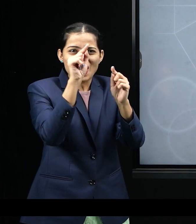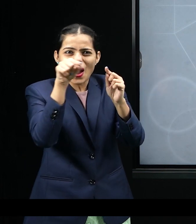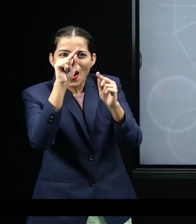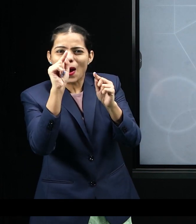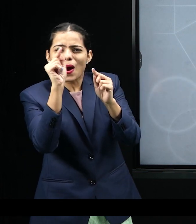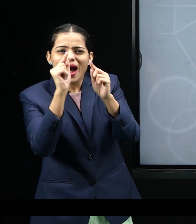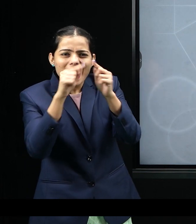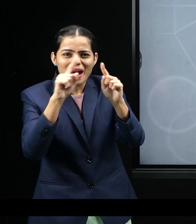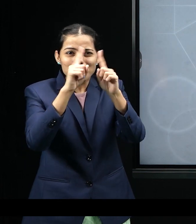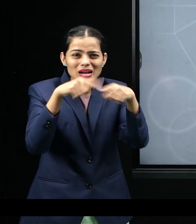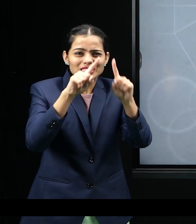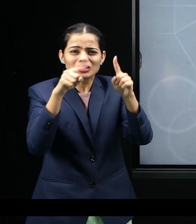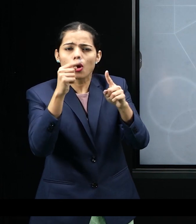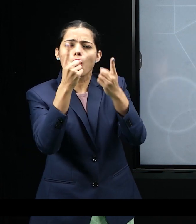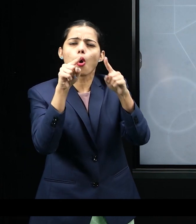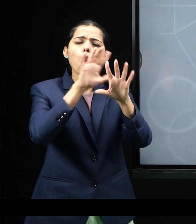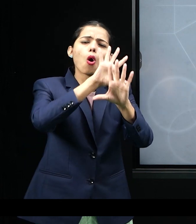the symbol 0.